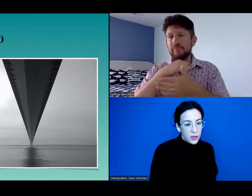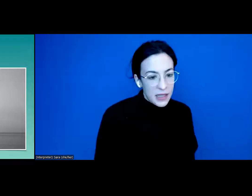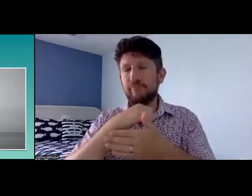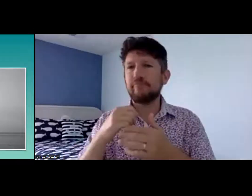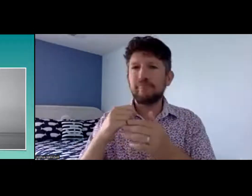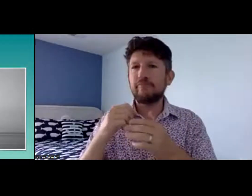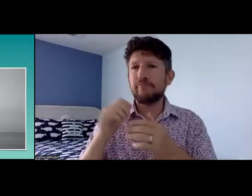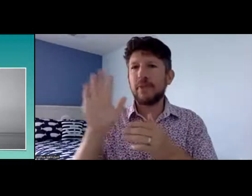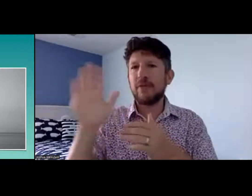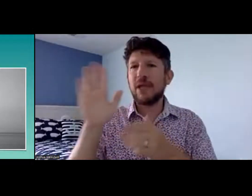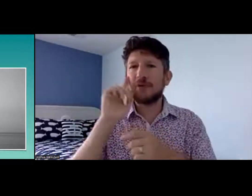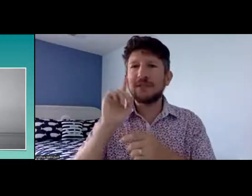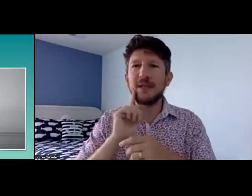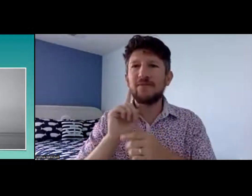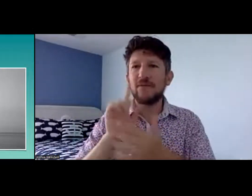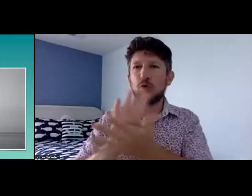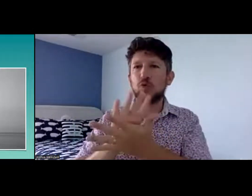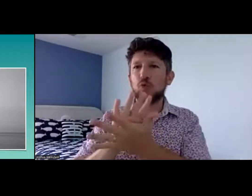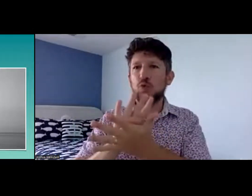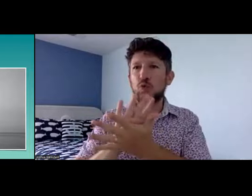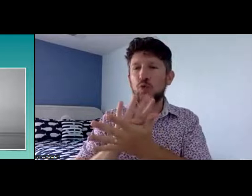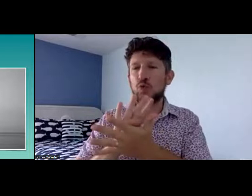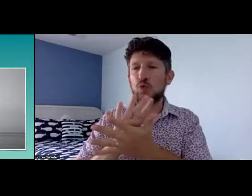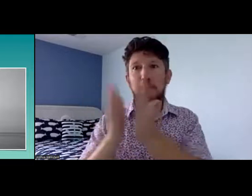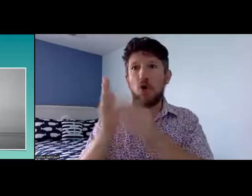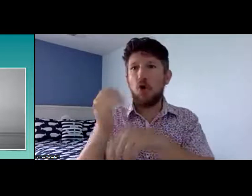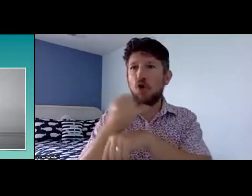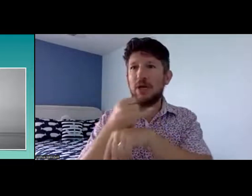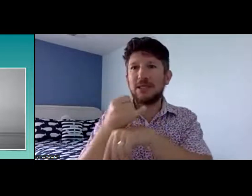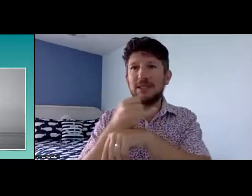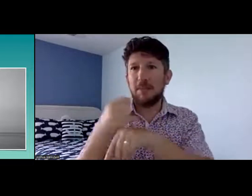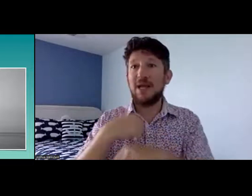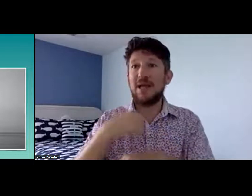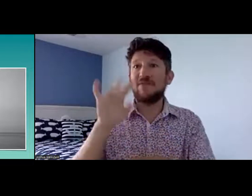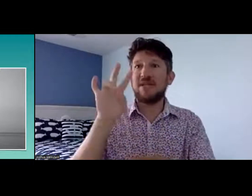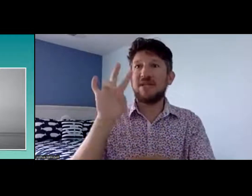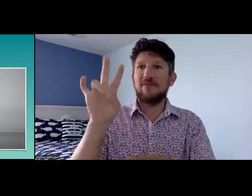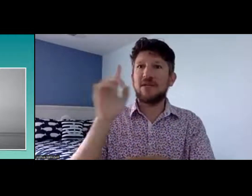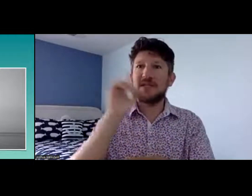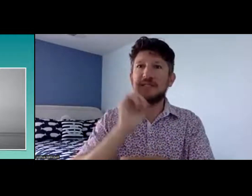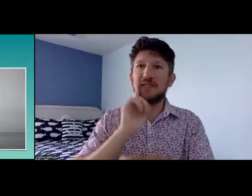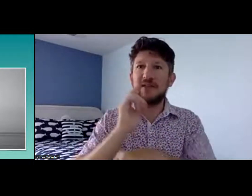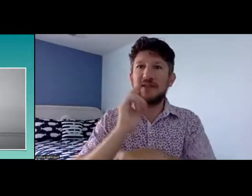I've also spent some time working in other countries with deaf schools abroad.